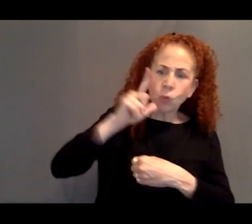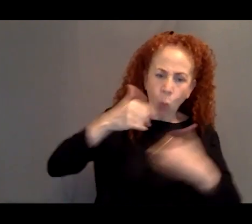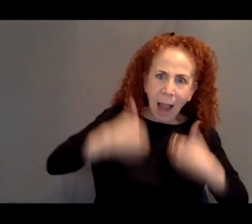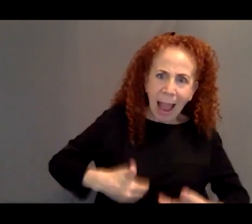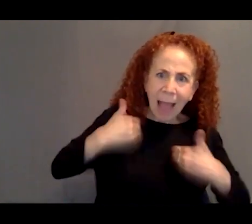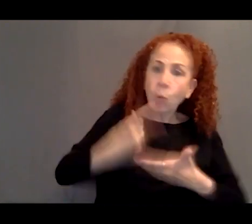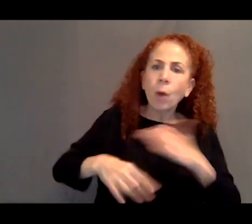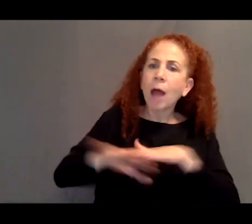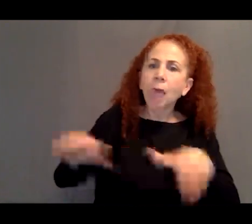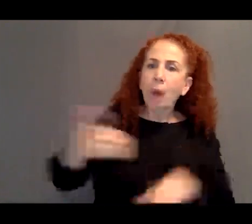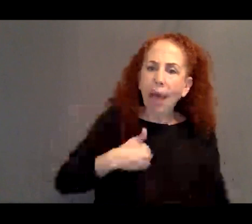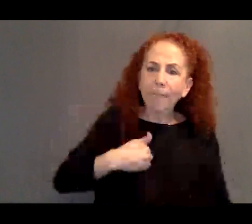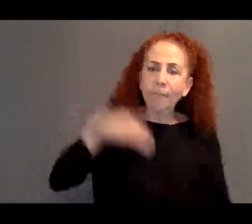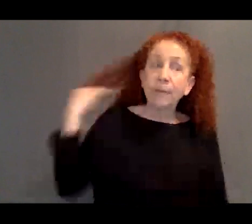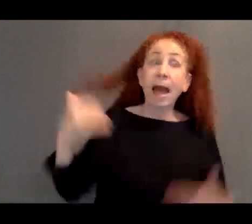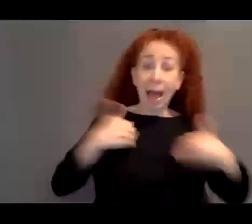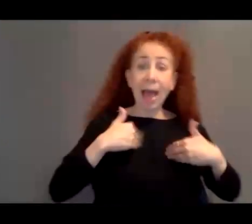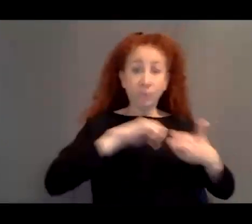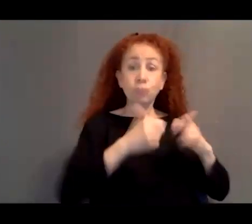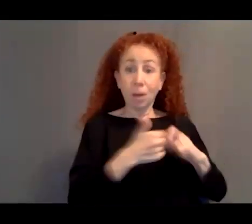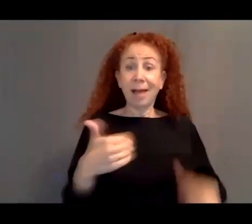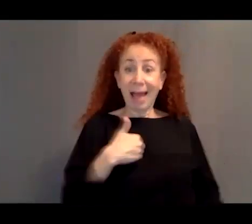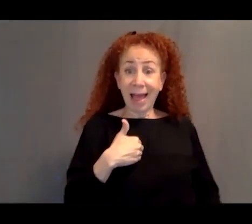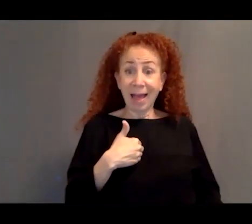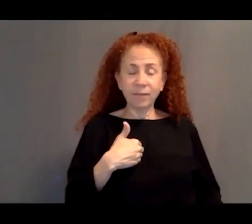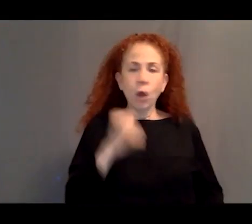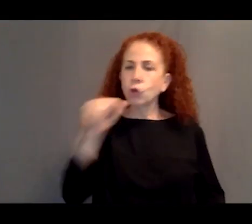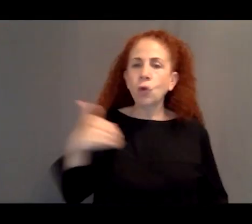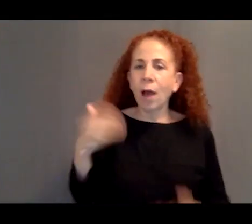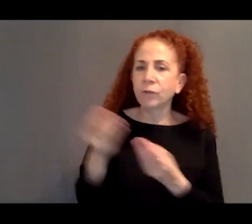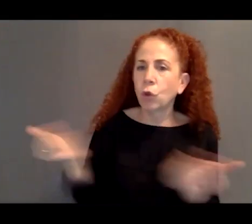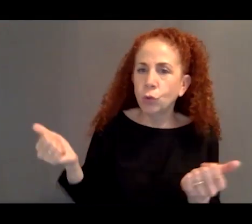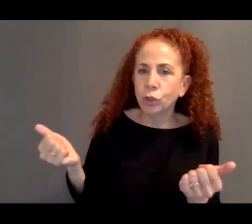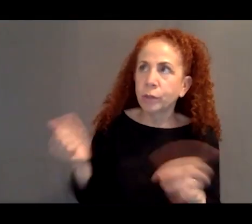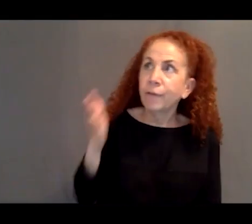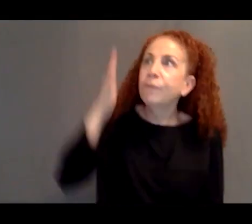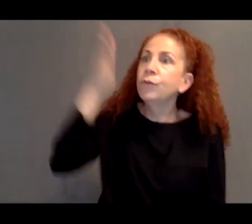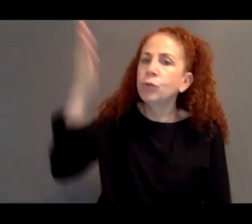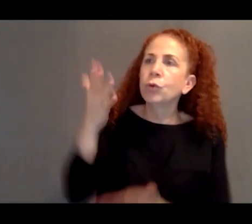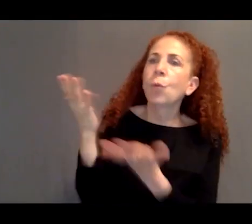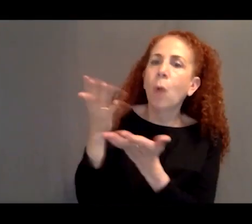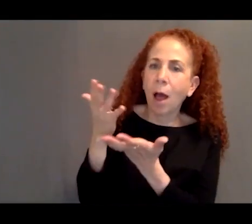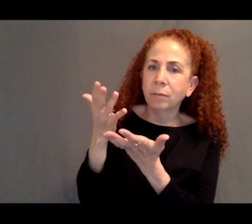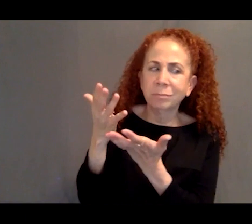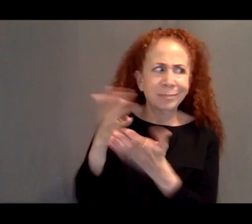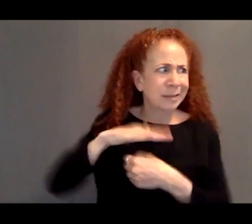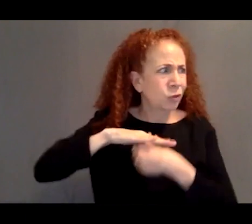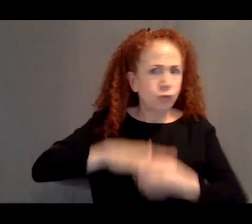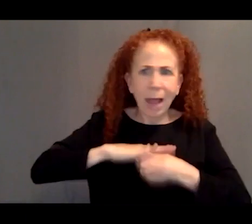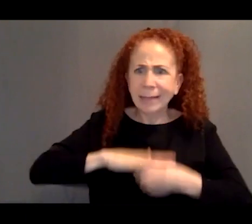don't have. What I have are problems. What I don't have is a solution for my future. Now I'm stressing